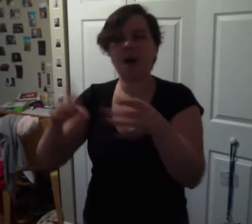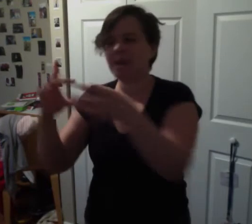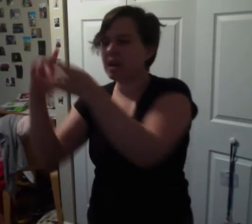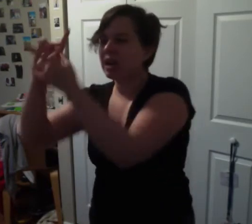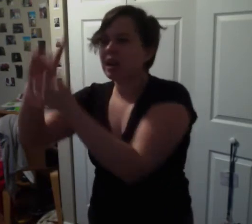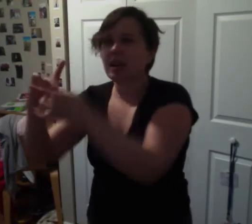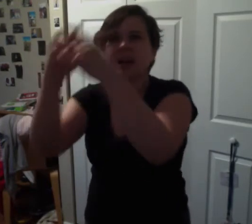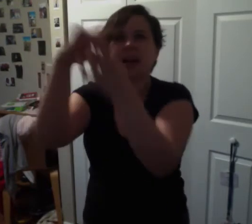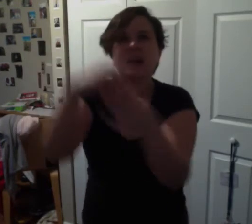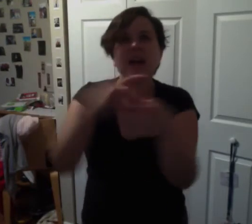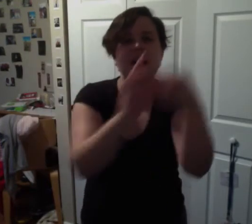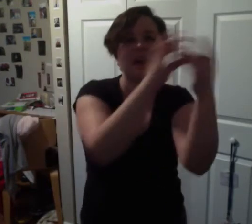green belt,